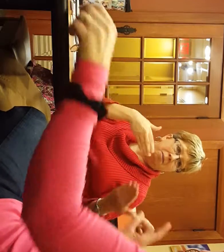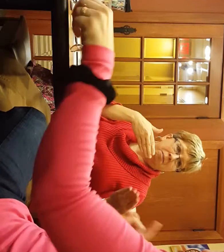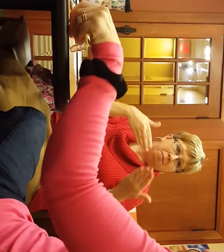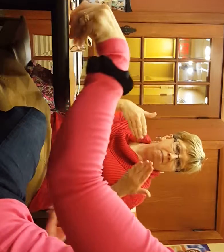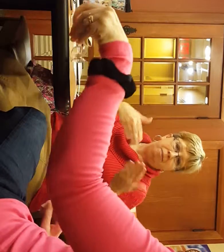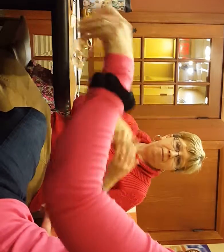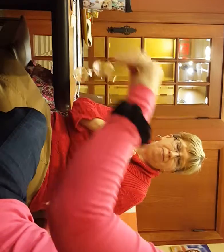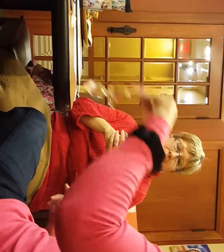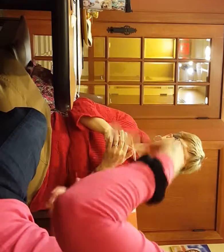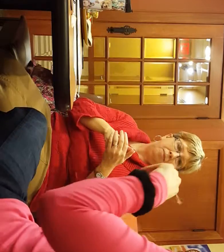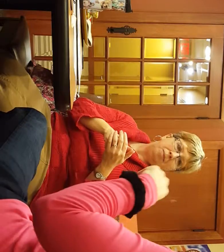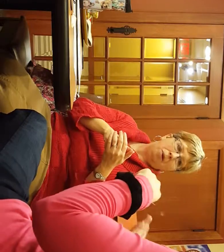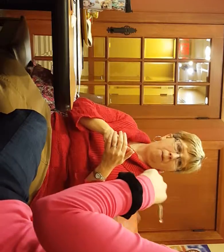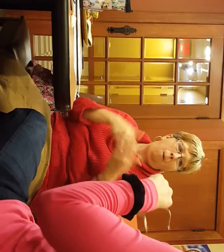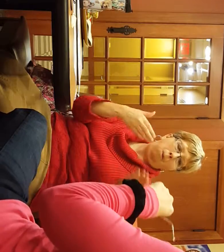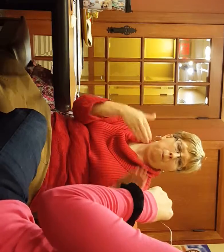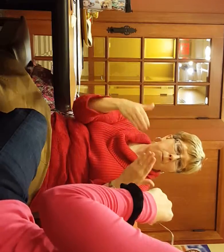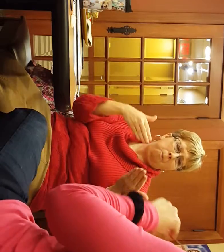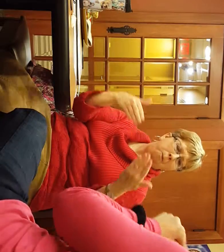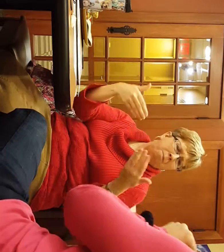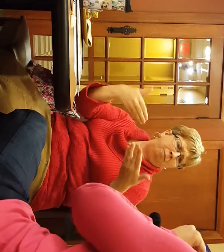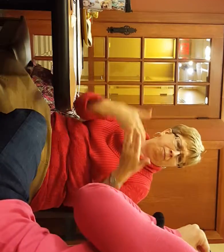of her starting to post on Instagram.